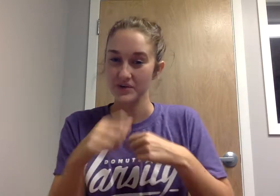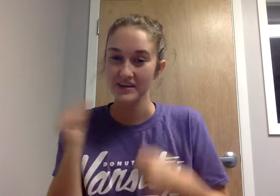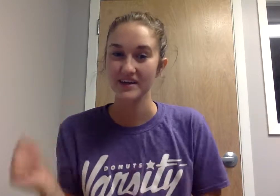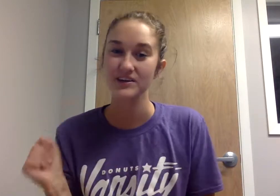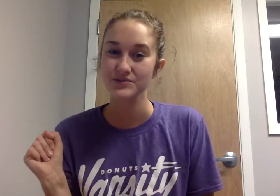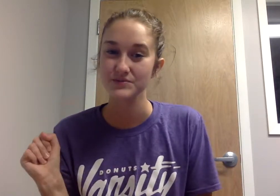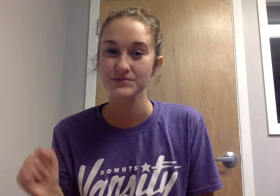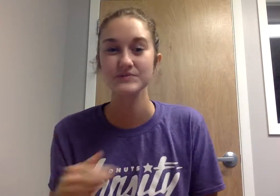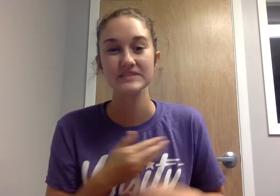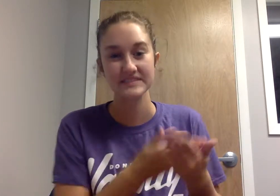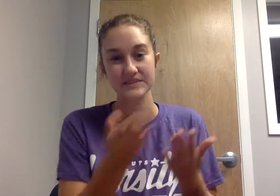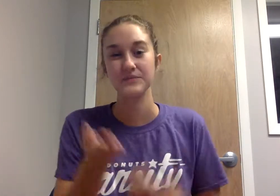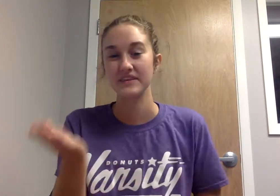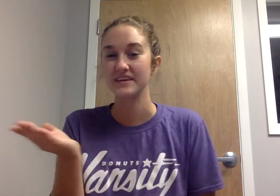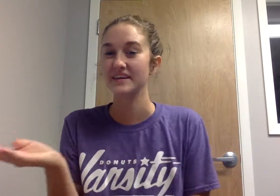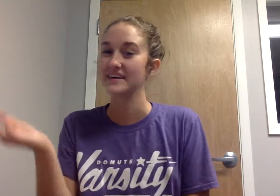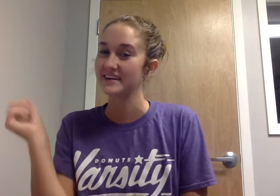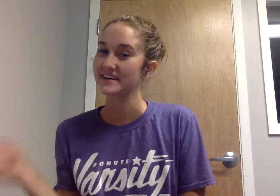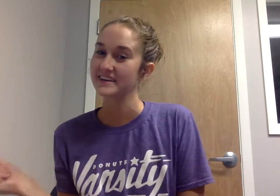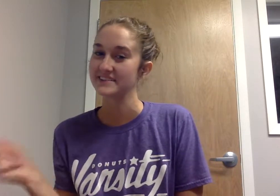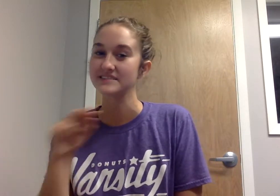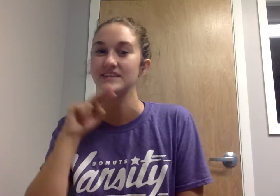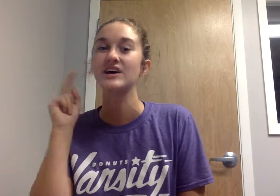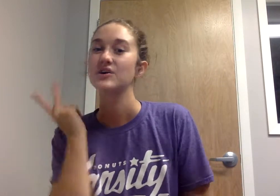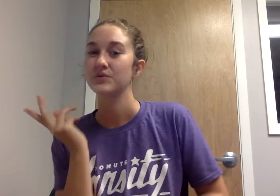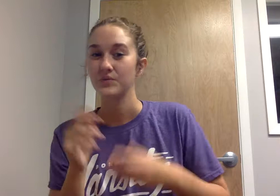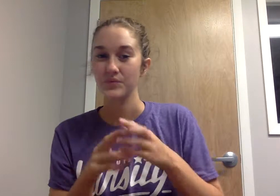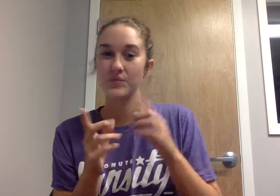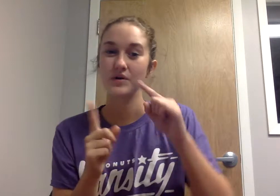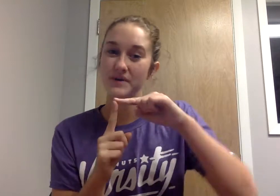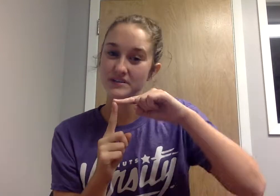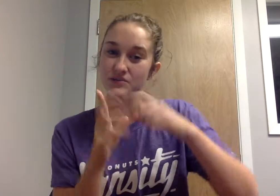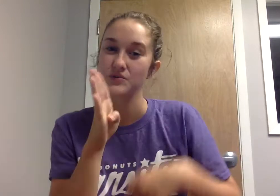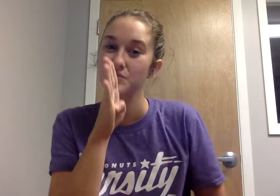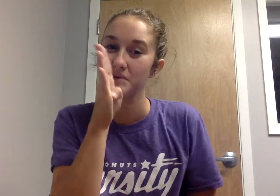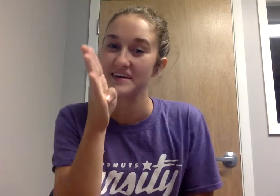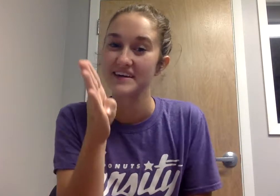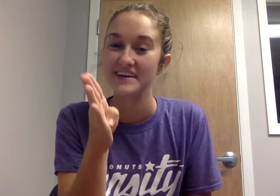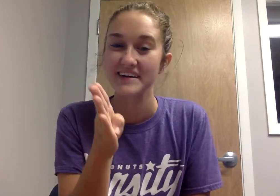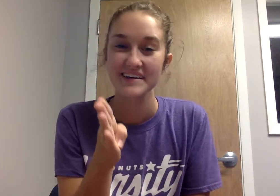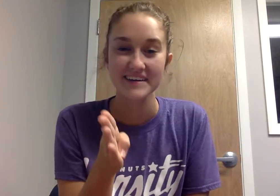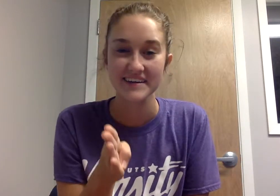we go. Some things we're meant to be.